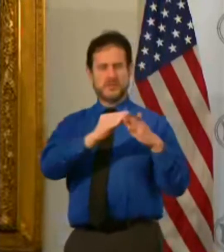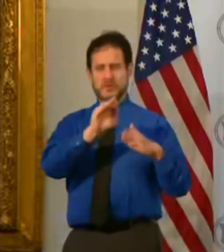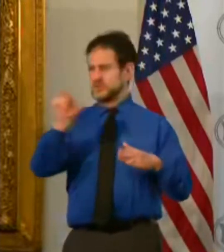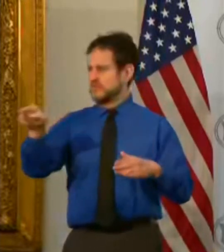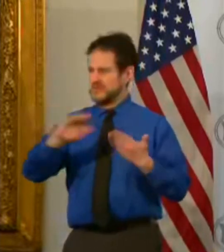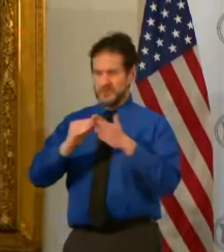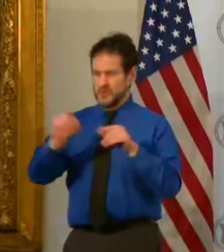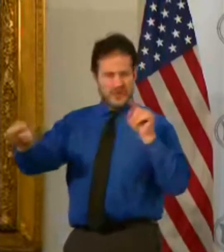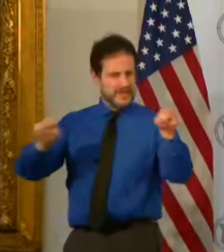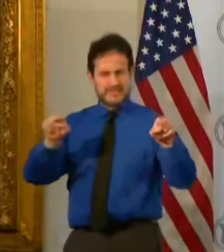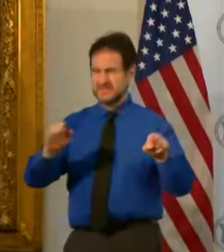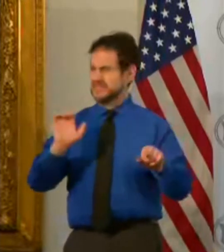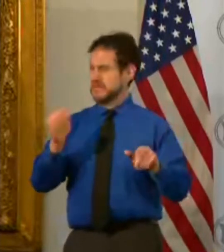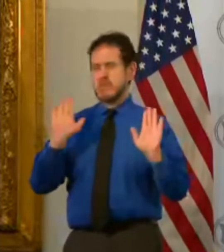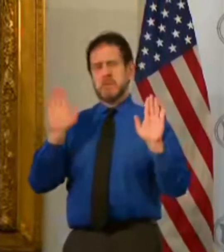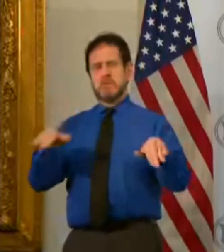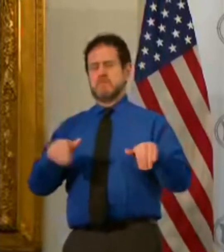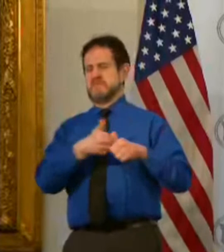away.